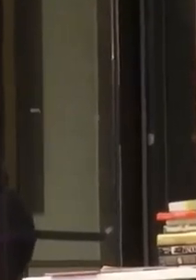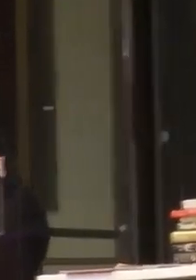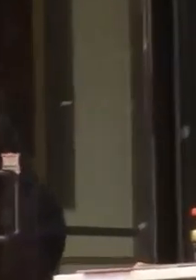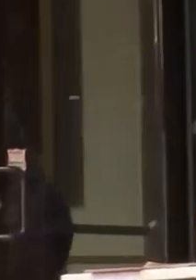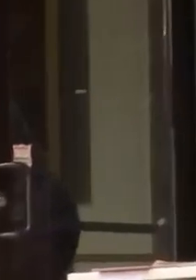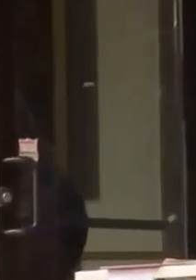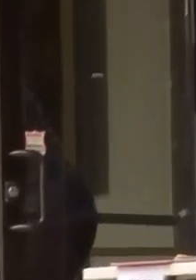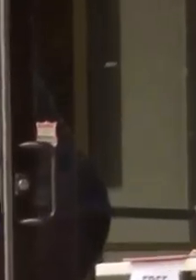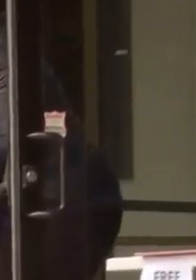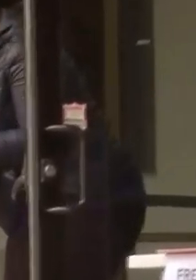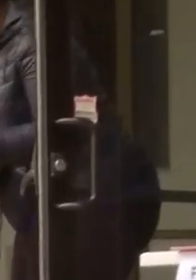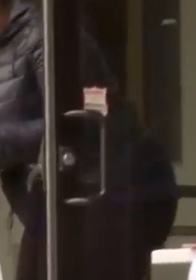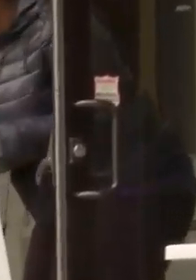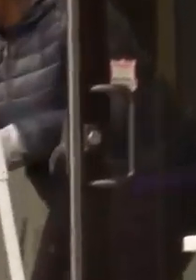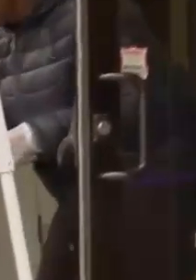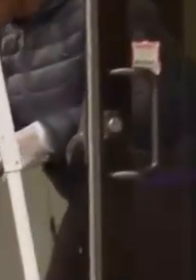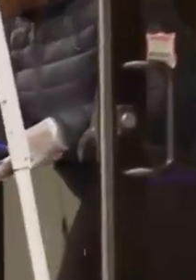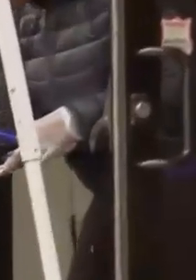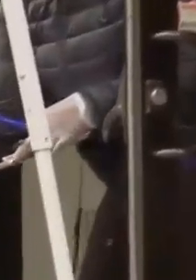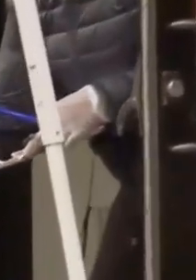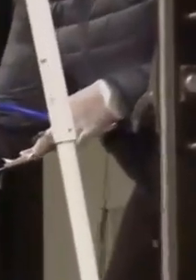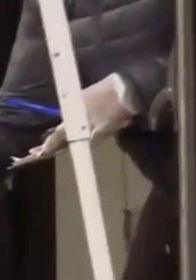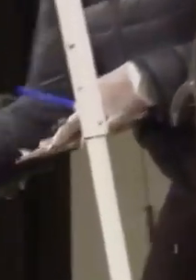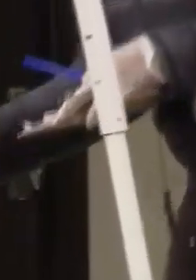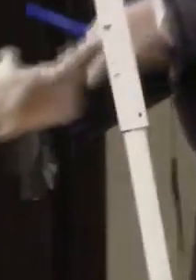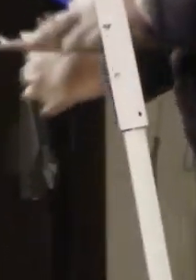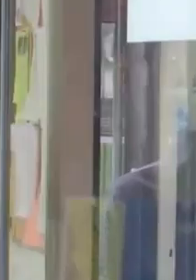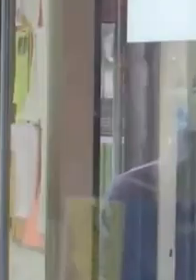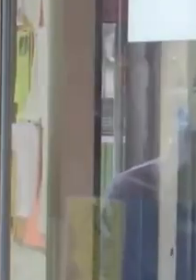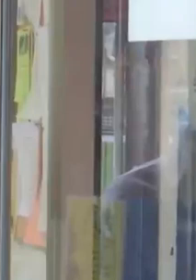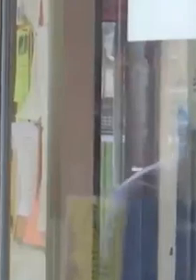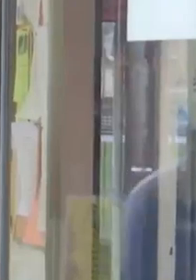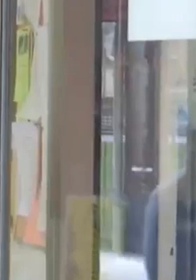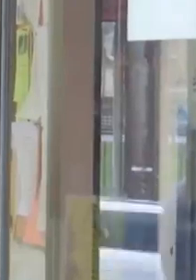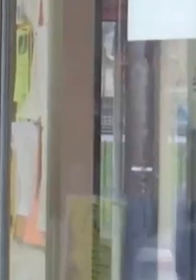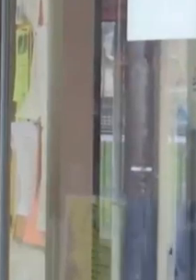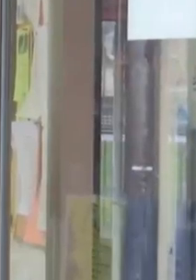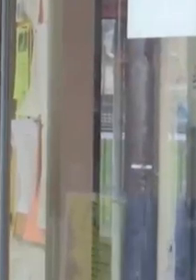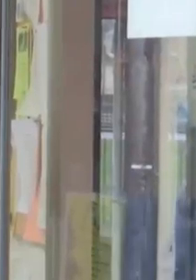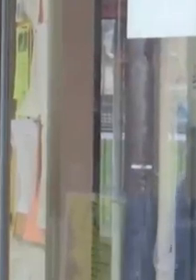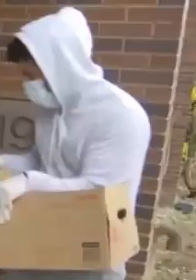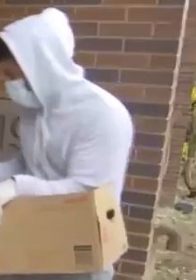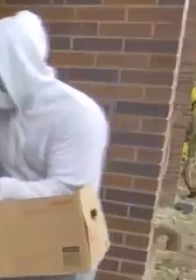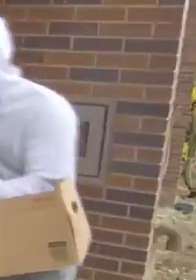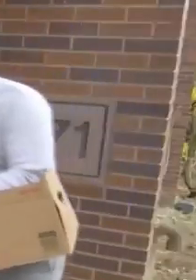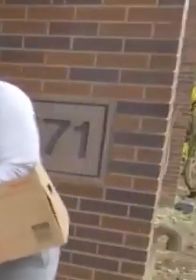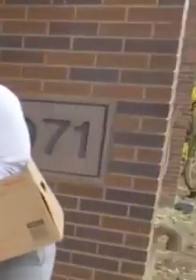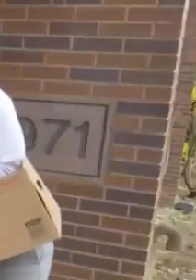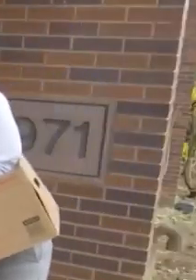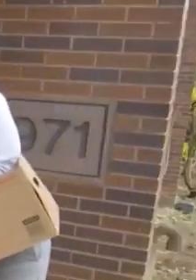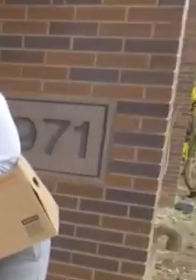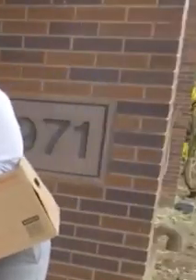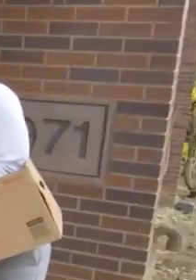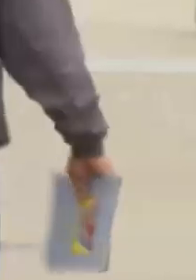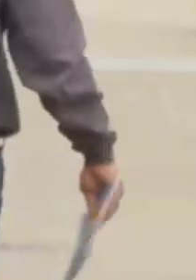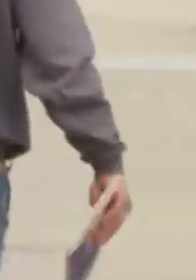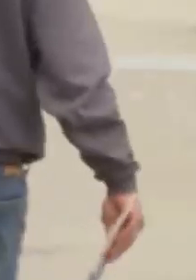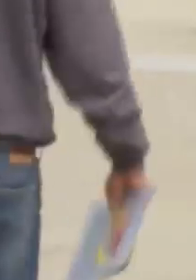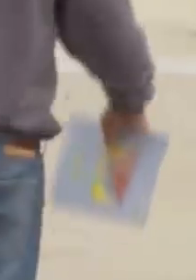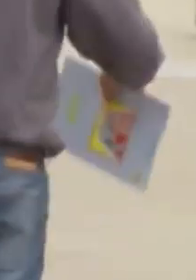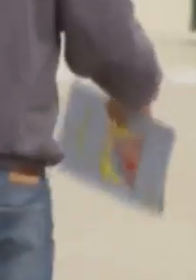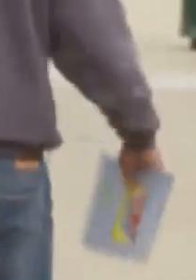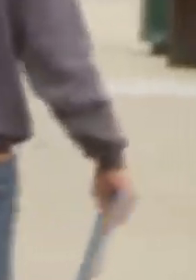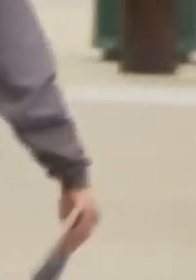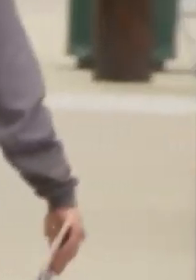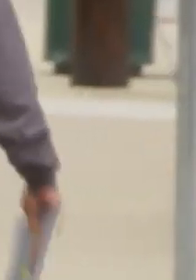the state-established coronavirus containment area here in New Rochelle, volunteers and the National Guard are making sure residents have books and